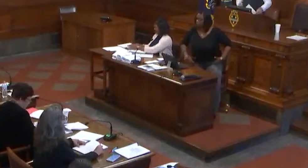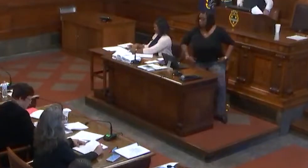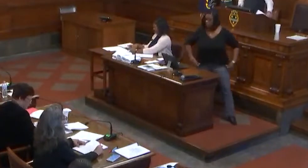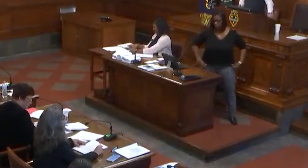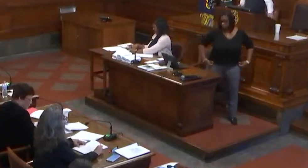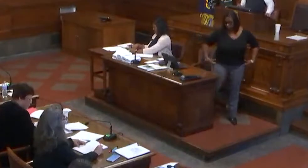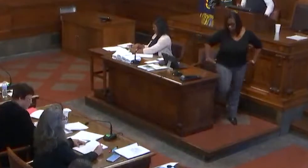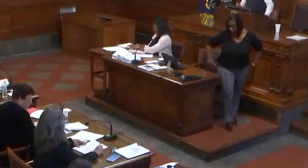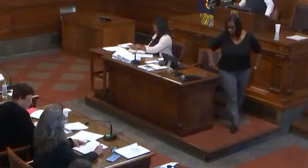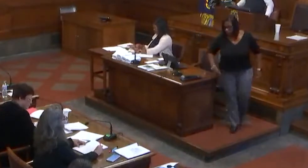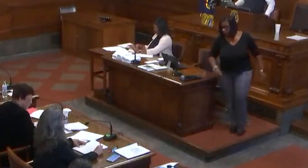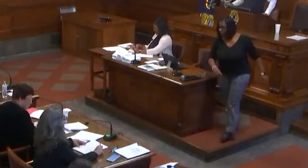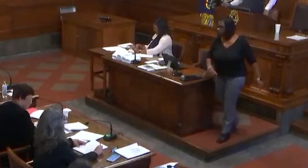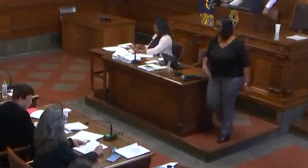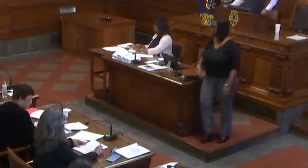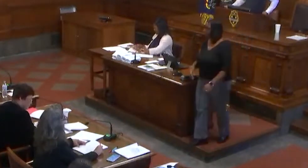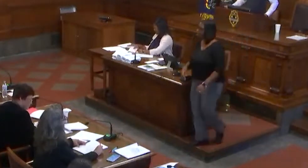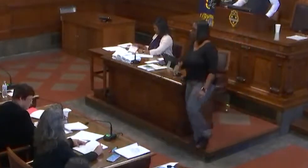Daniel Lavelle.